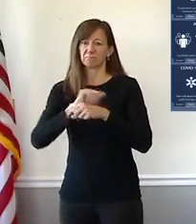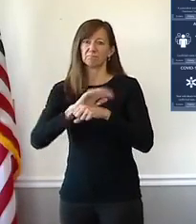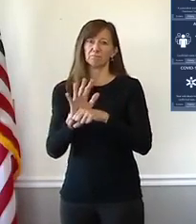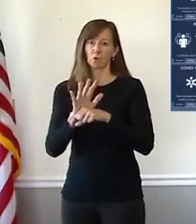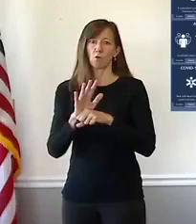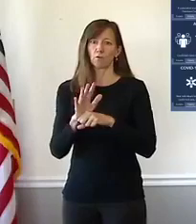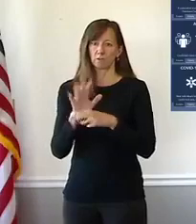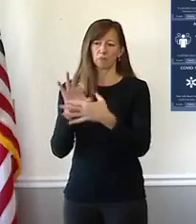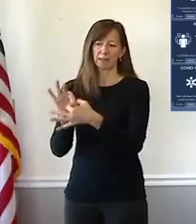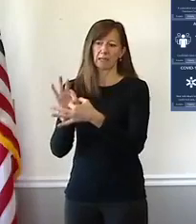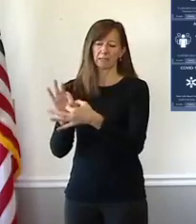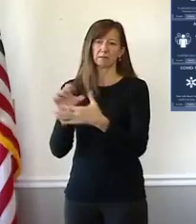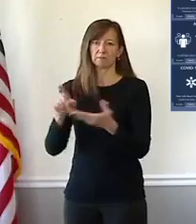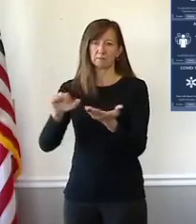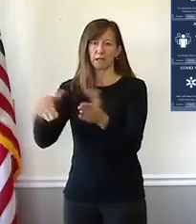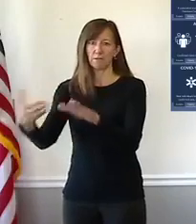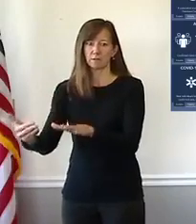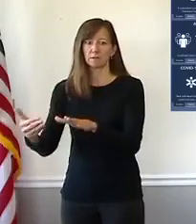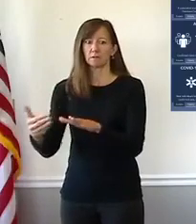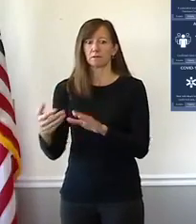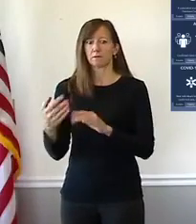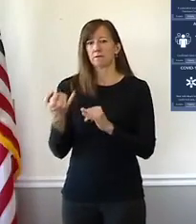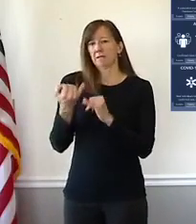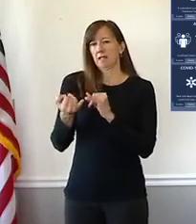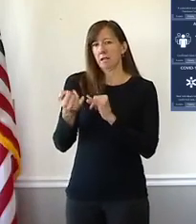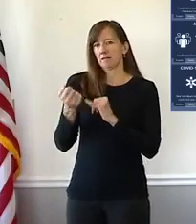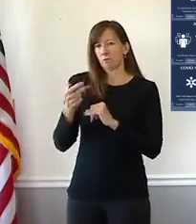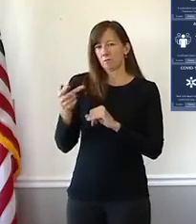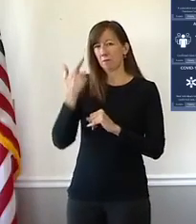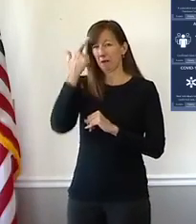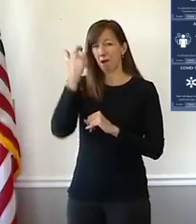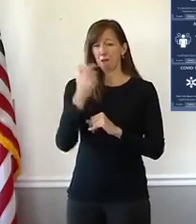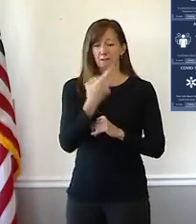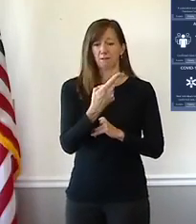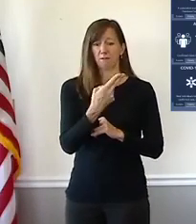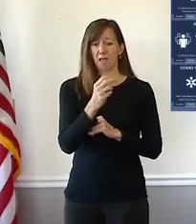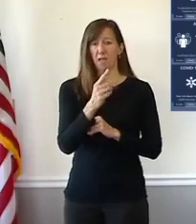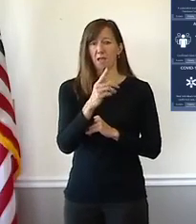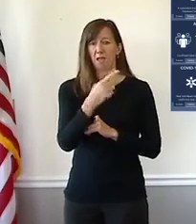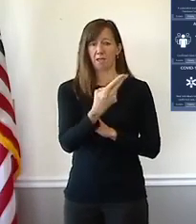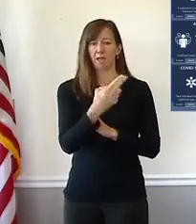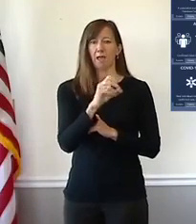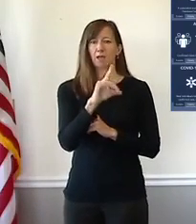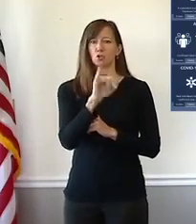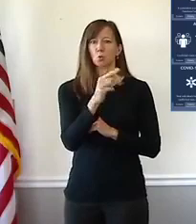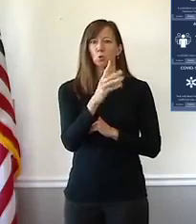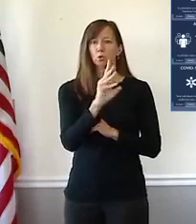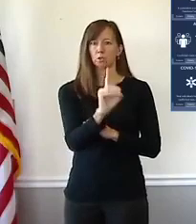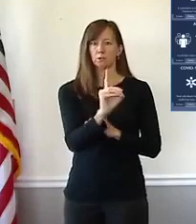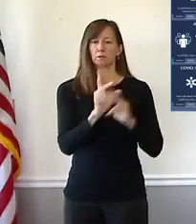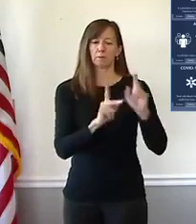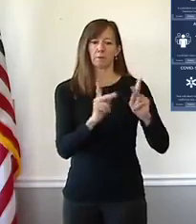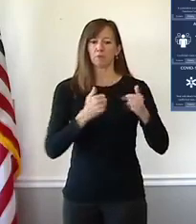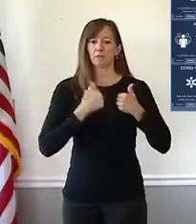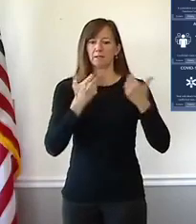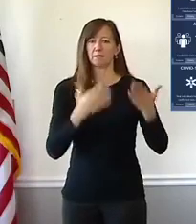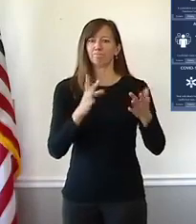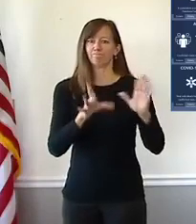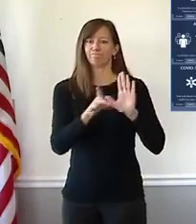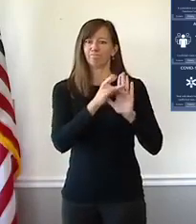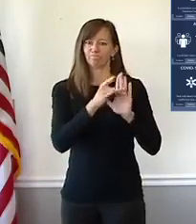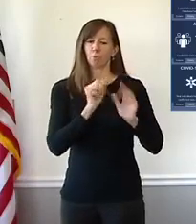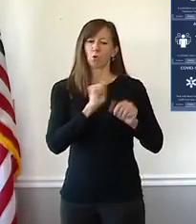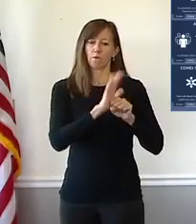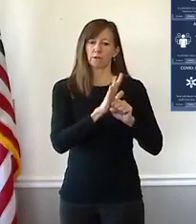been due to individuals contracting the disease at Hedgewood Assisted Living Facility. Now, the regional